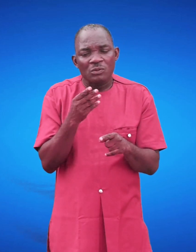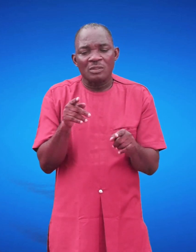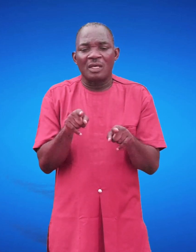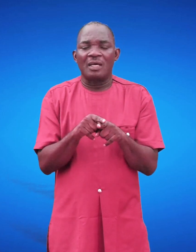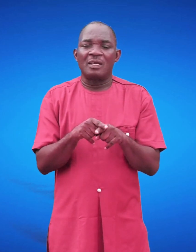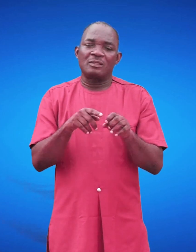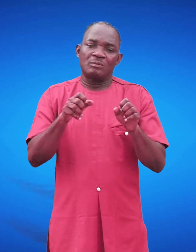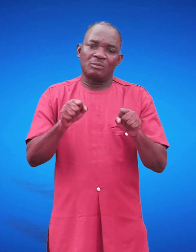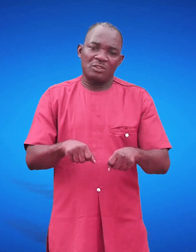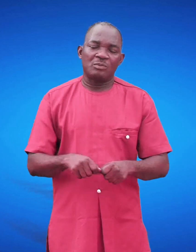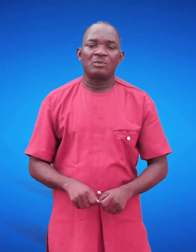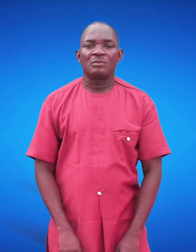practicable.